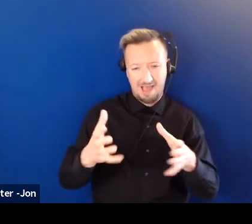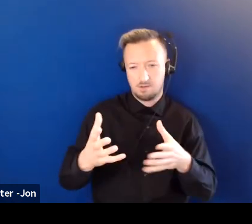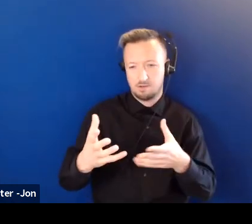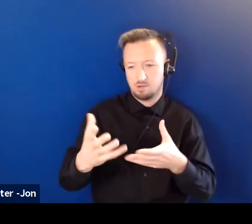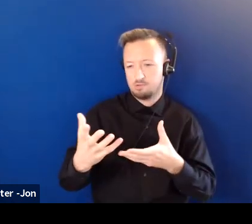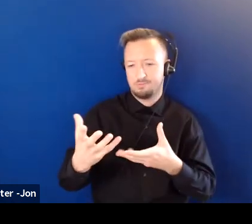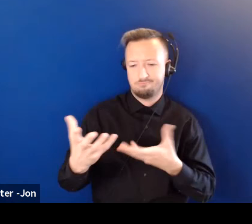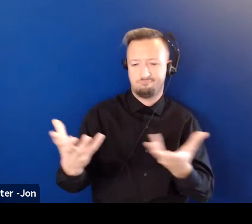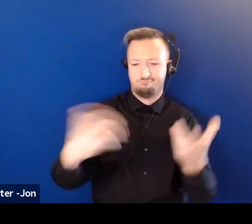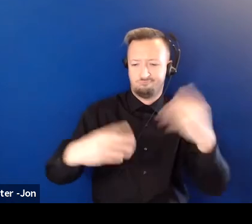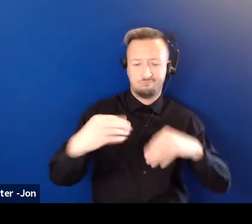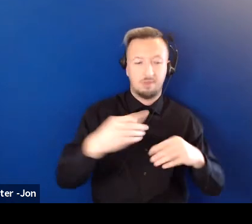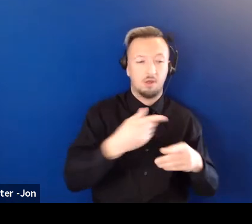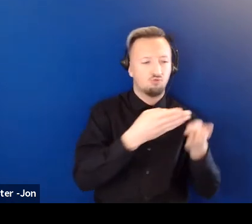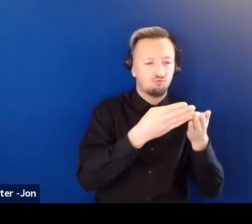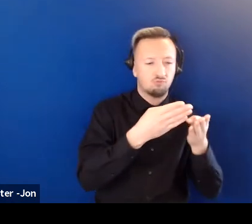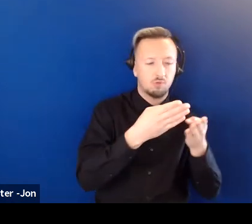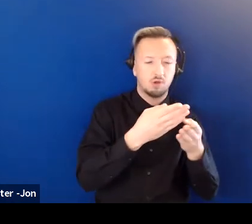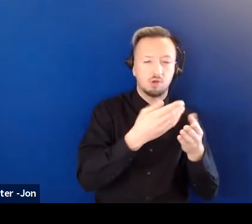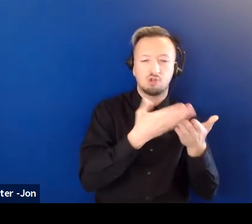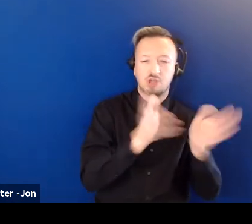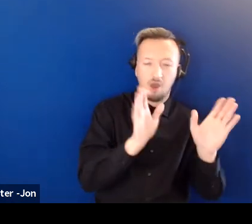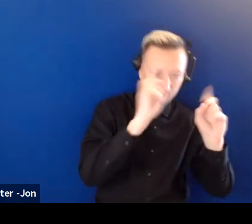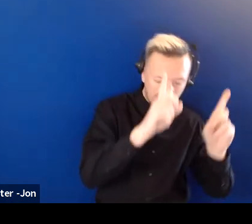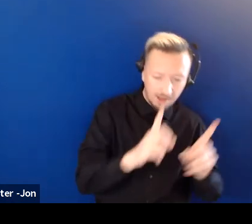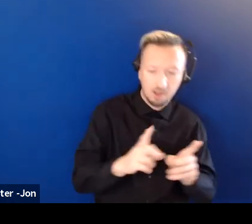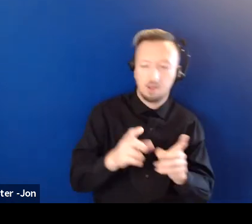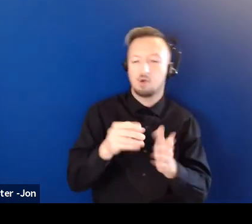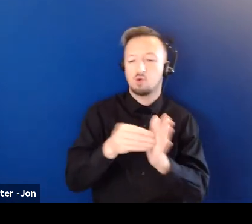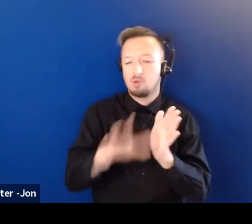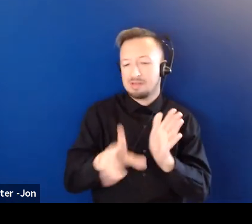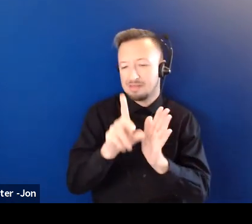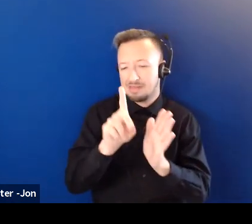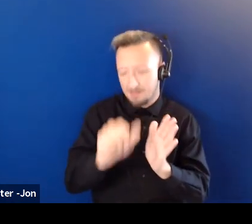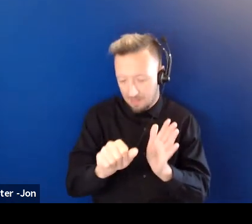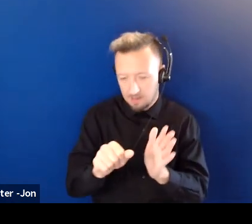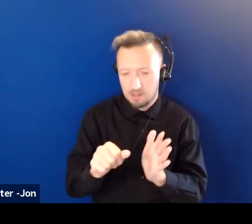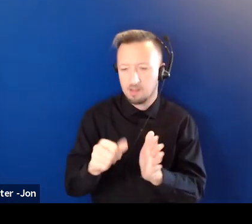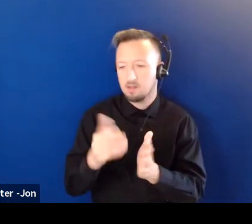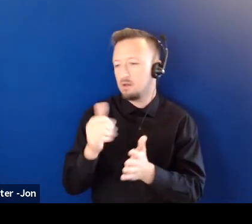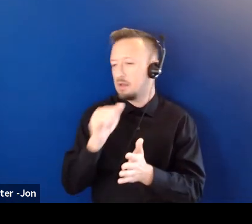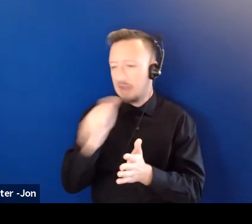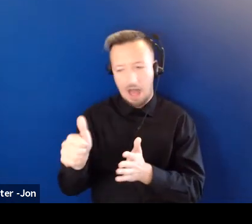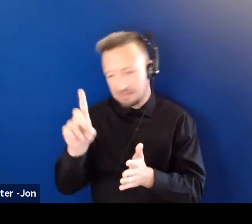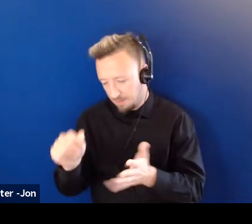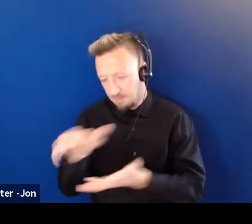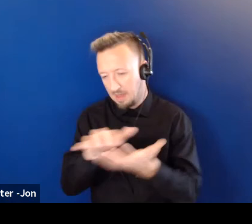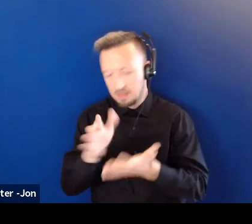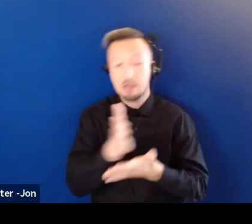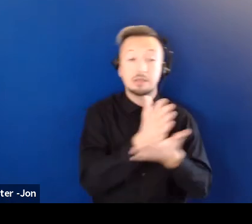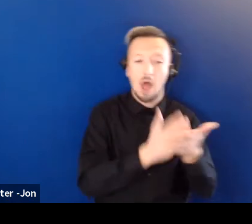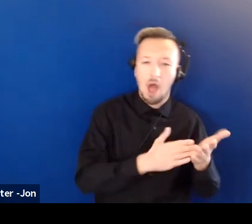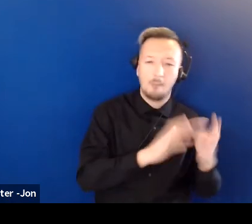without disabilities, and students with disabilities, and then some of them were specific for just students with disabilities. So a little bit of